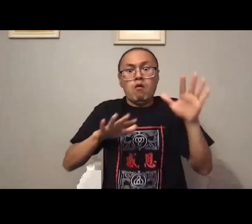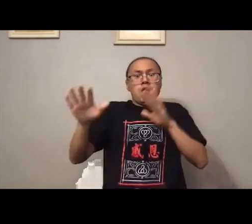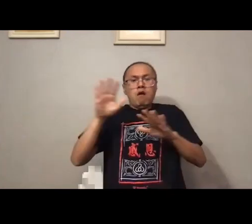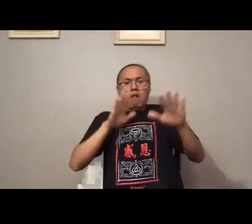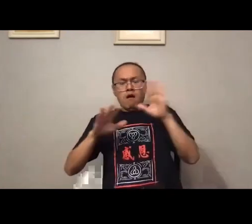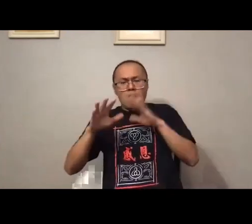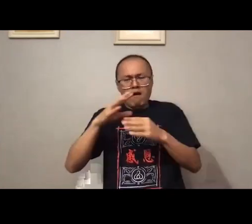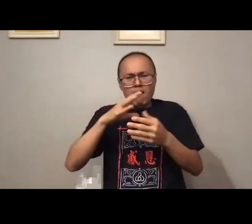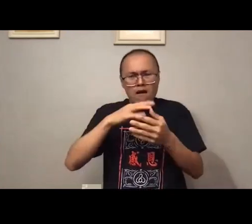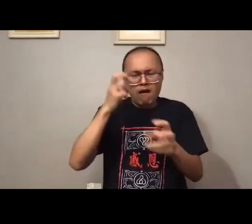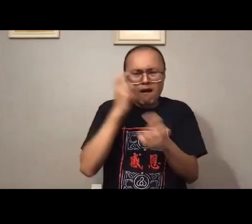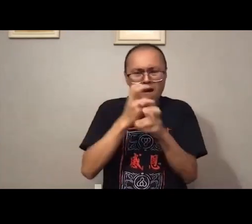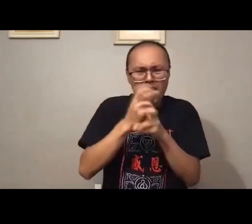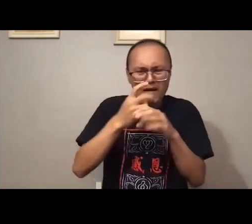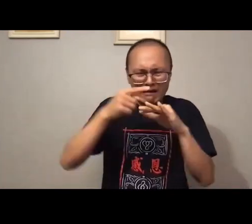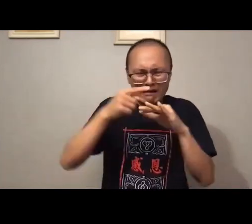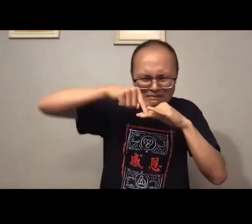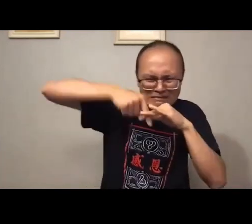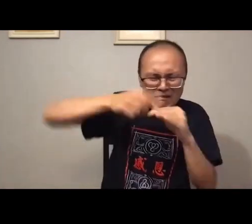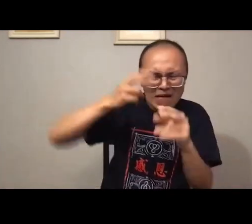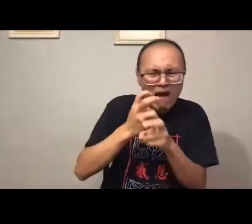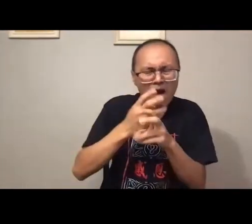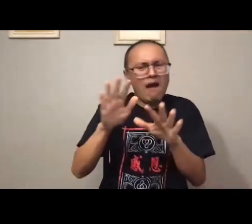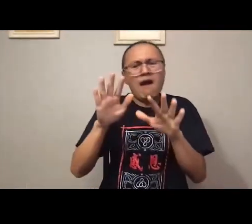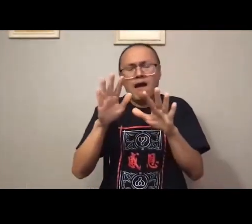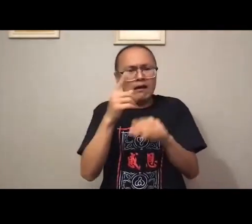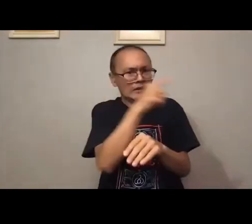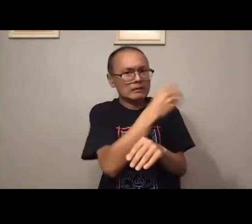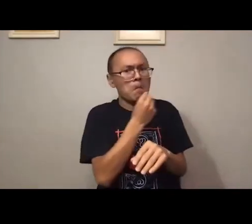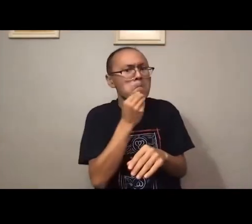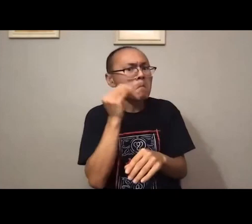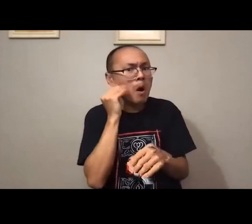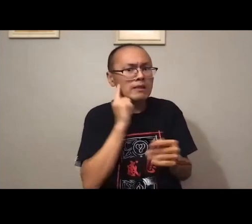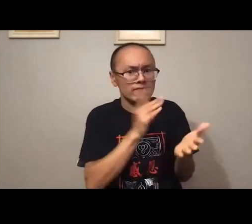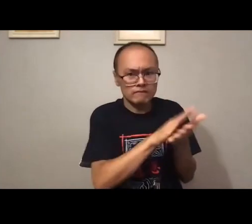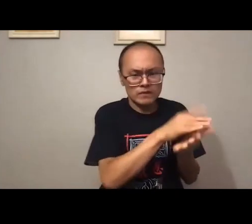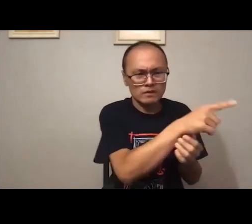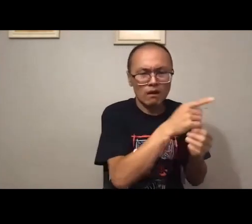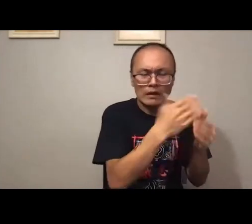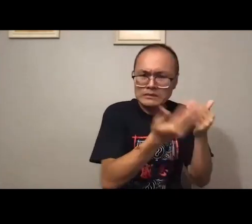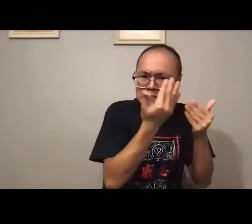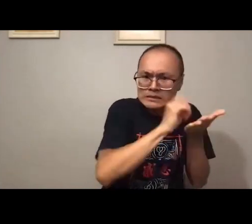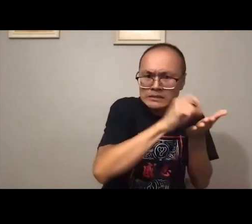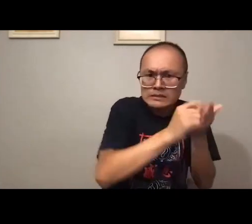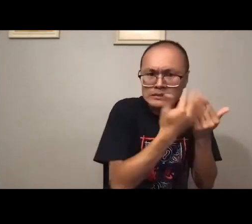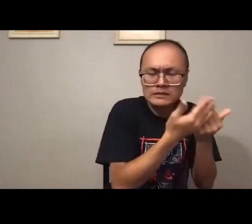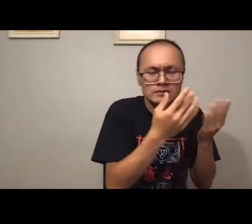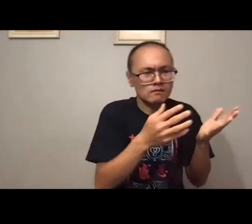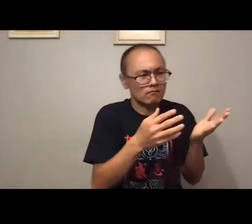studied and I learned. But what I learned was things that were very difficult.